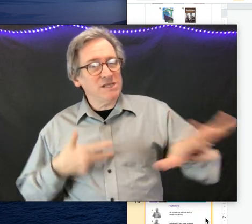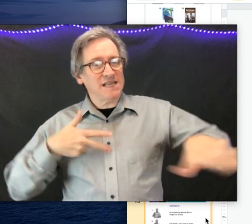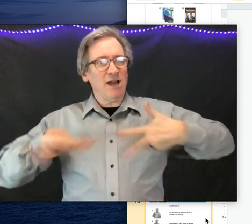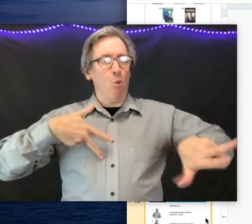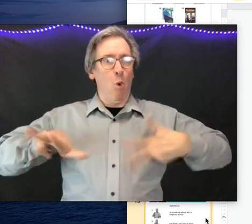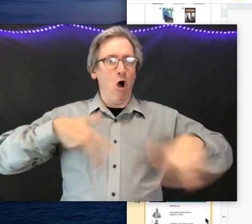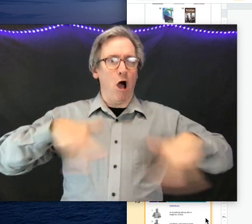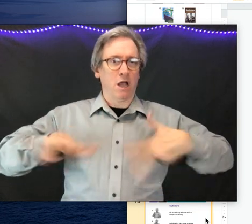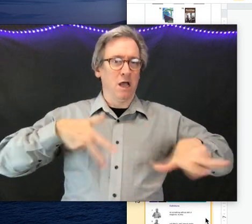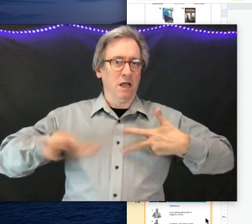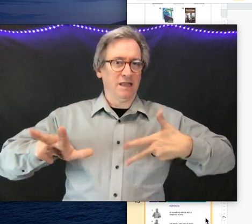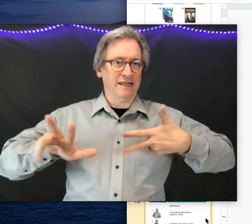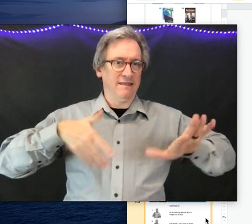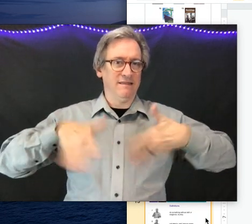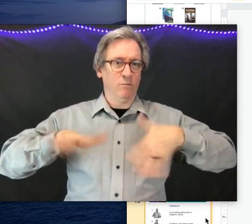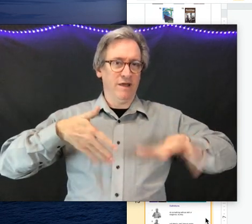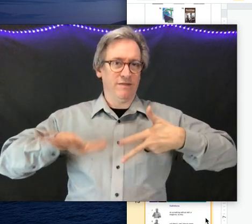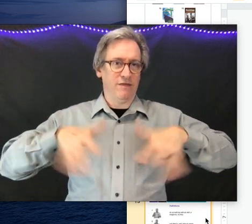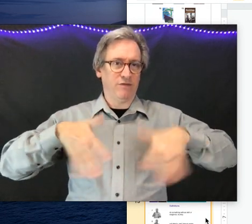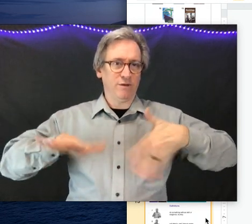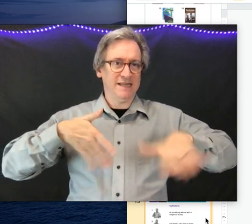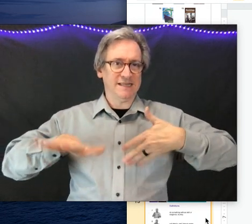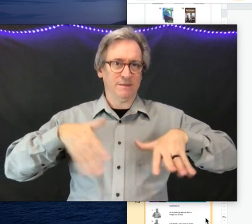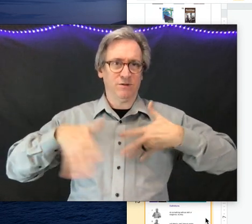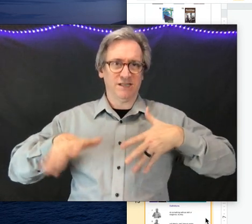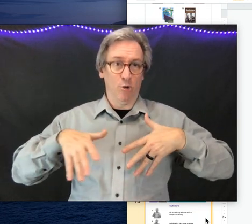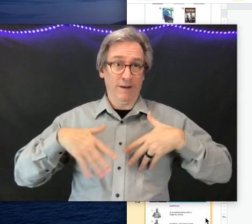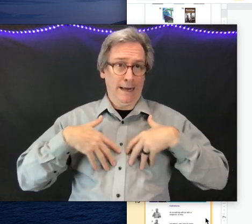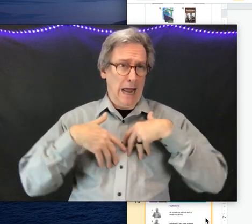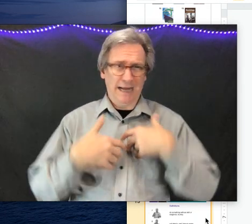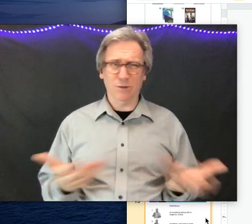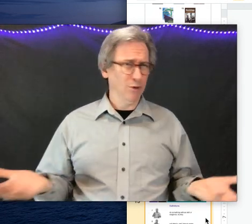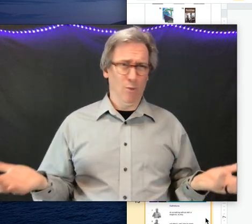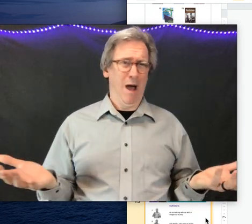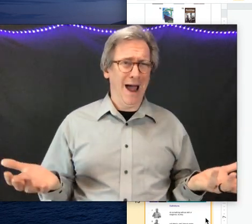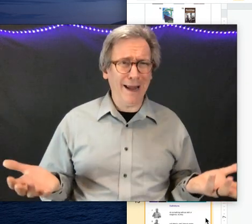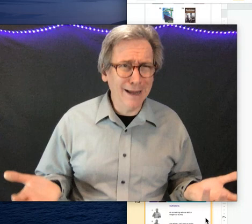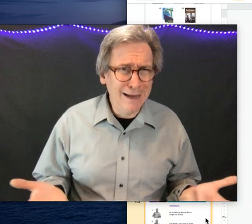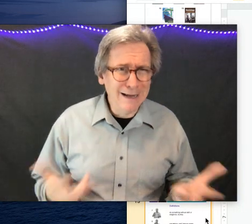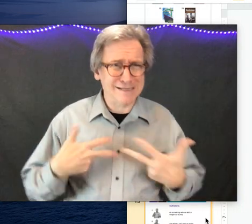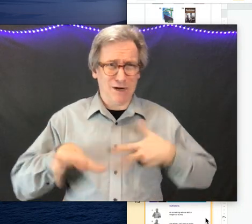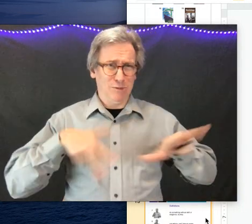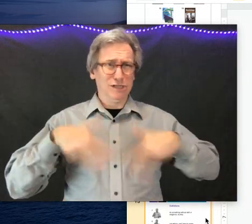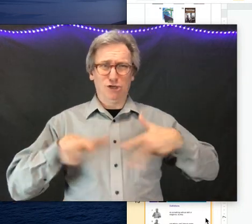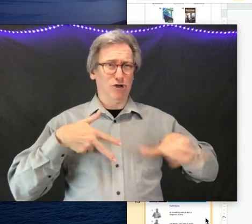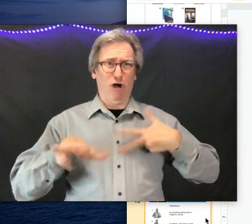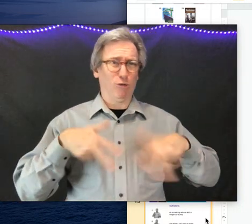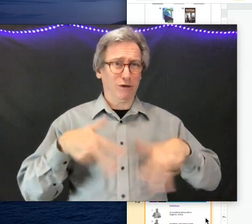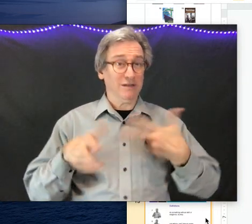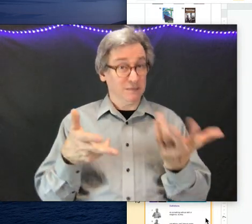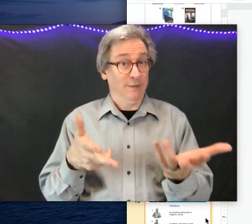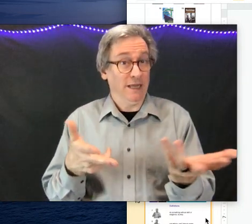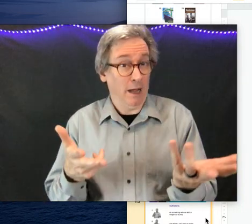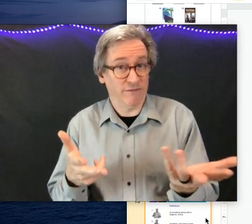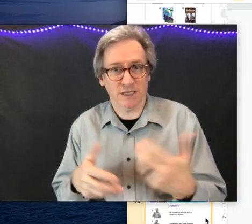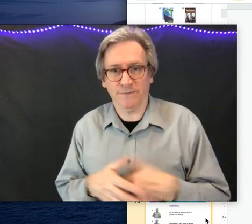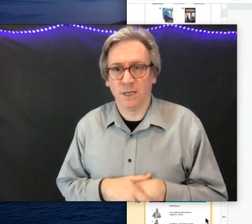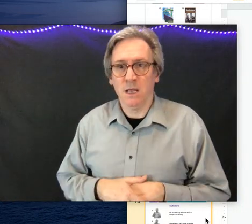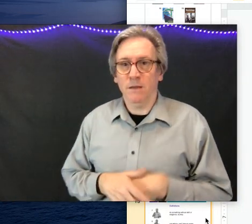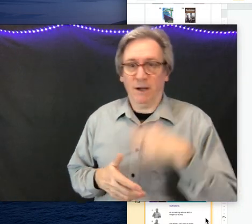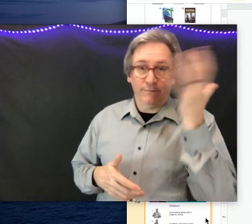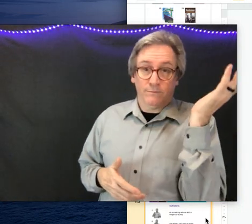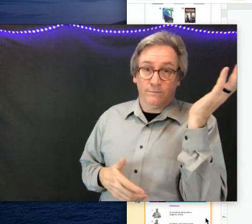People will sign walk like with the threes as opposed to the open hand. I don't know why, because it always looks awkward to me,